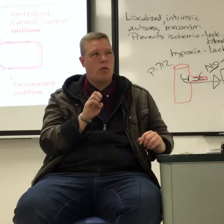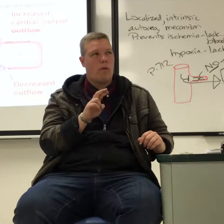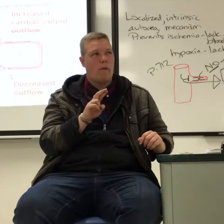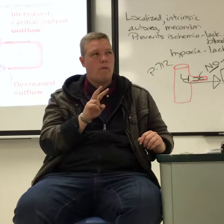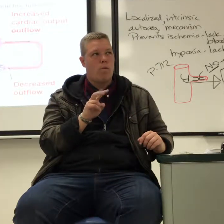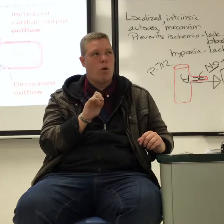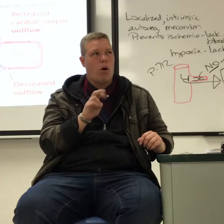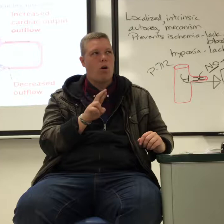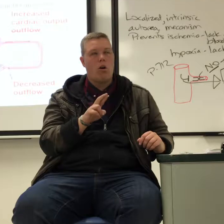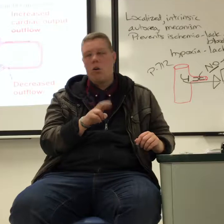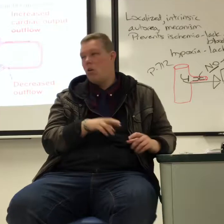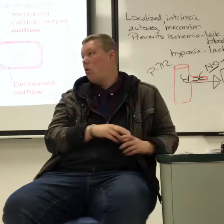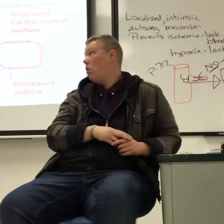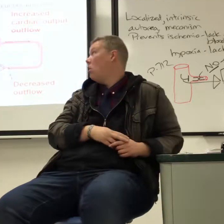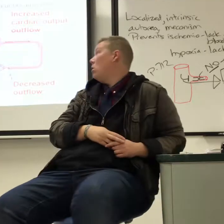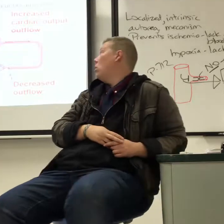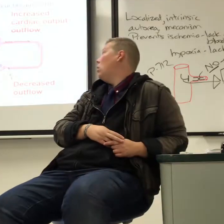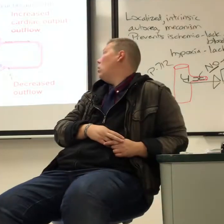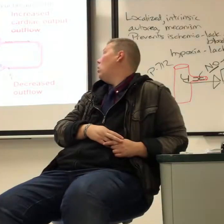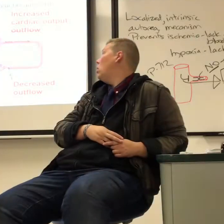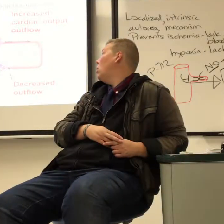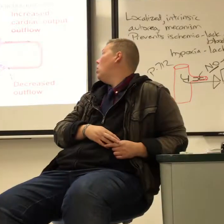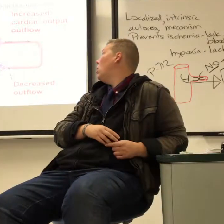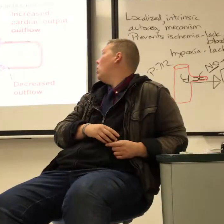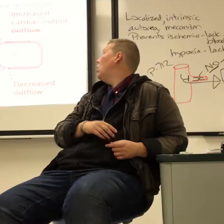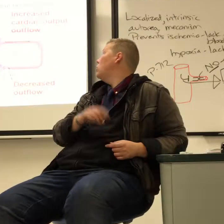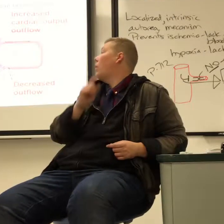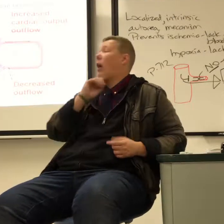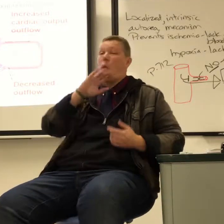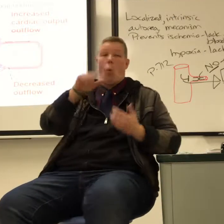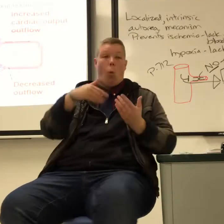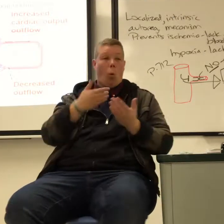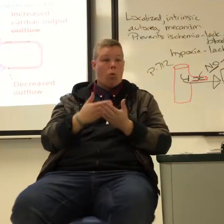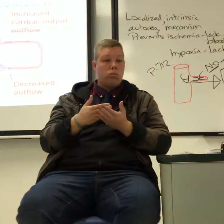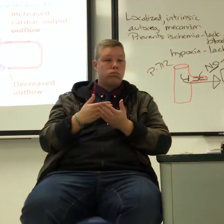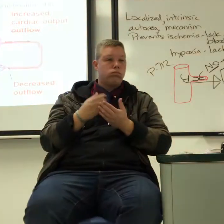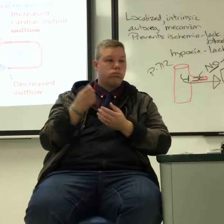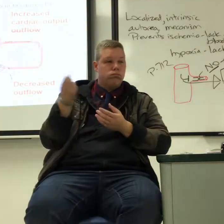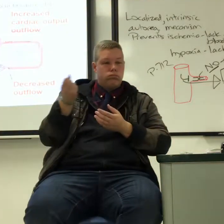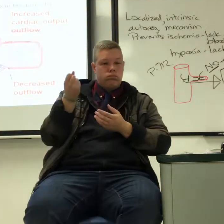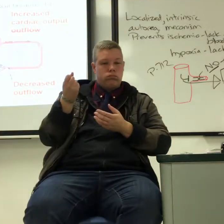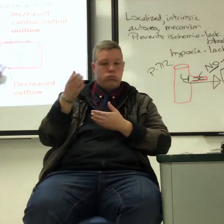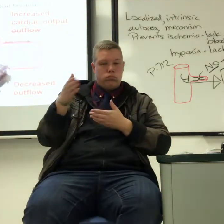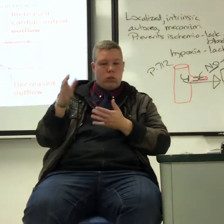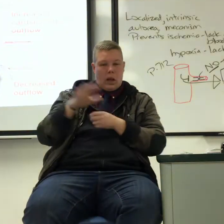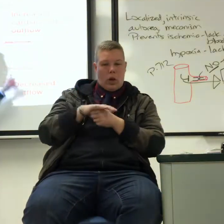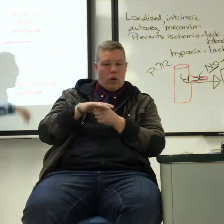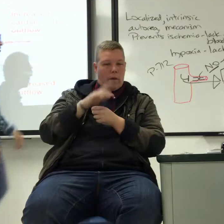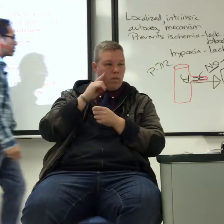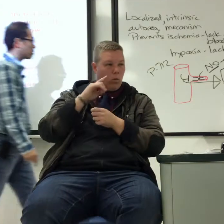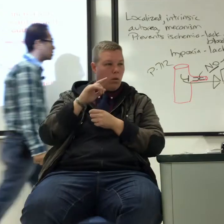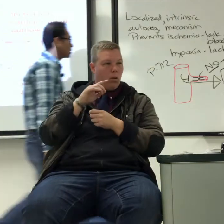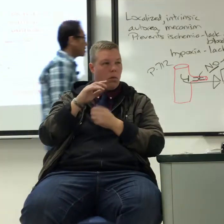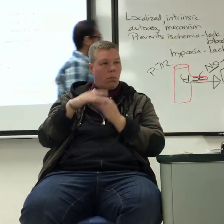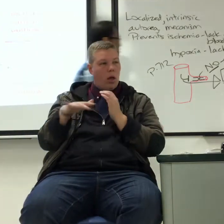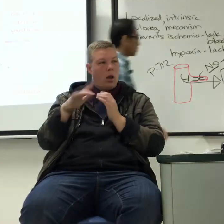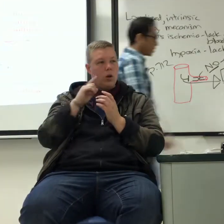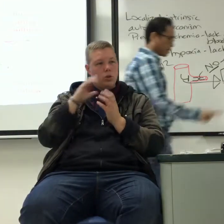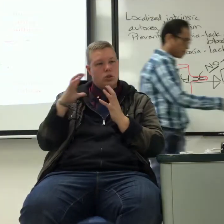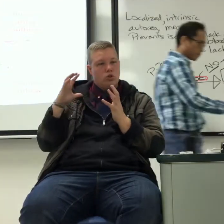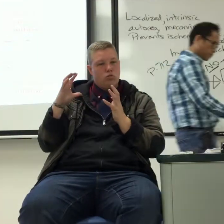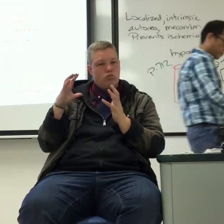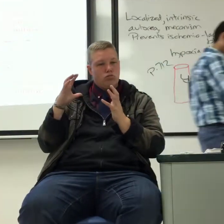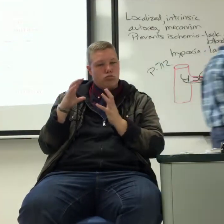blood reservoir and you're shrinking the container just a little bit. So there's a difference between the arteries and the veins here. So